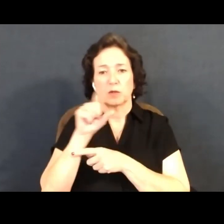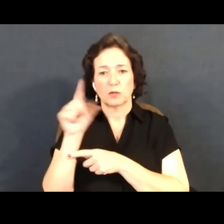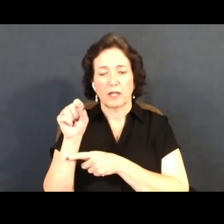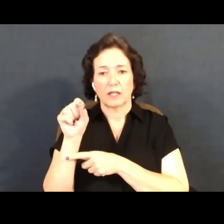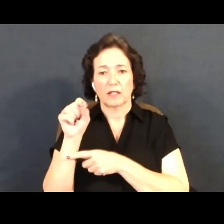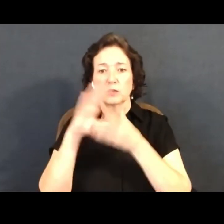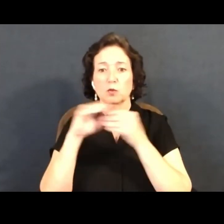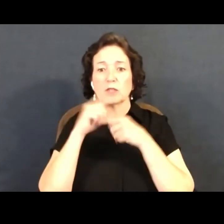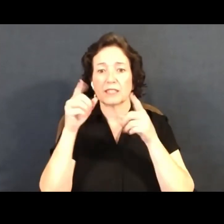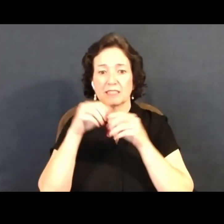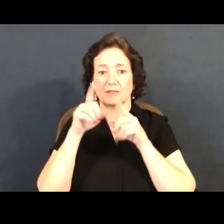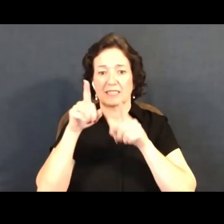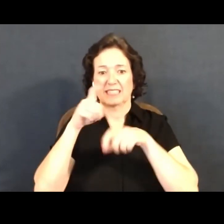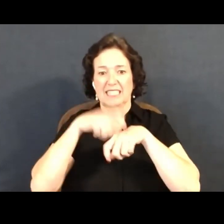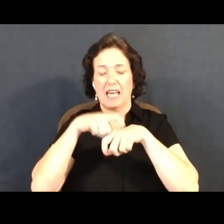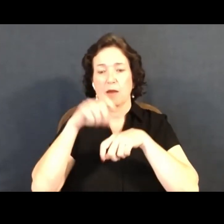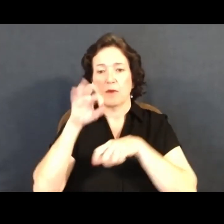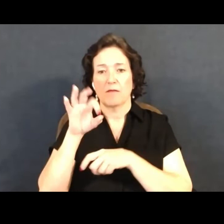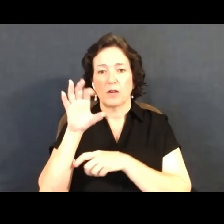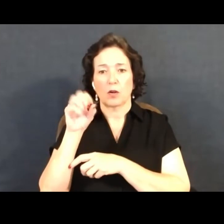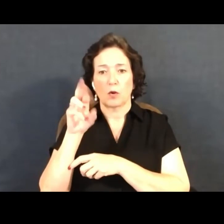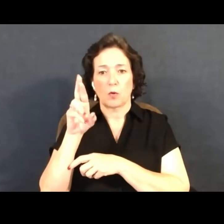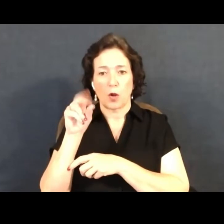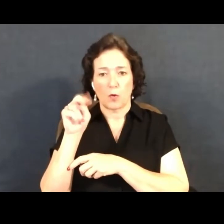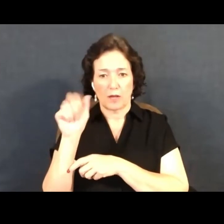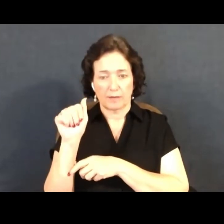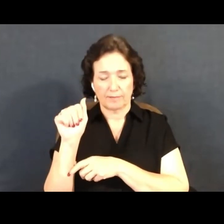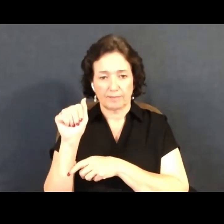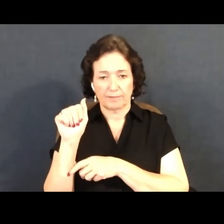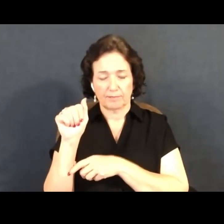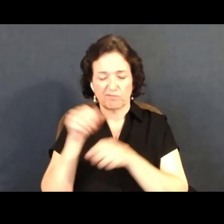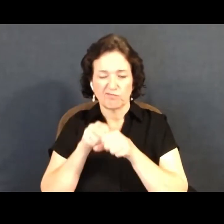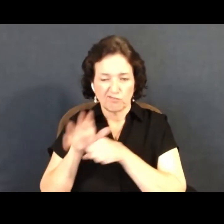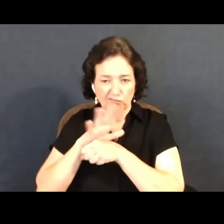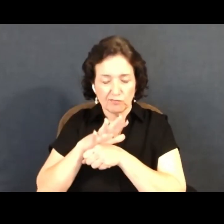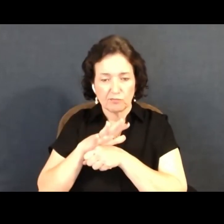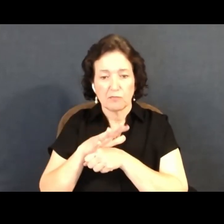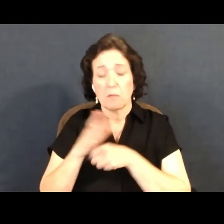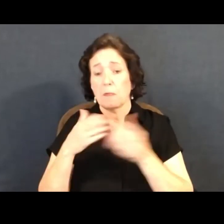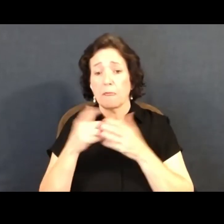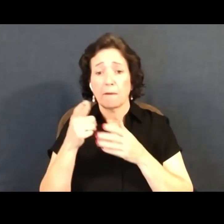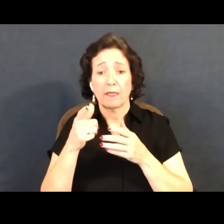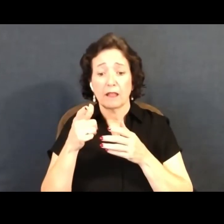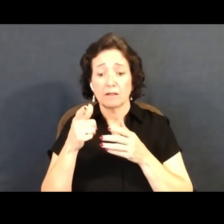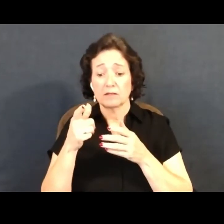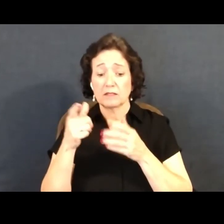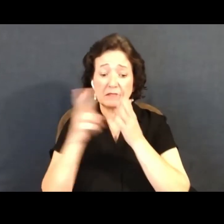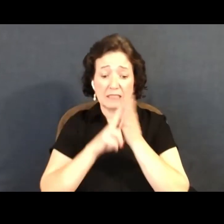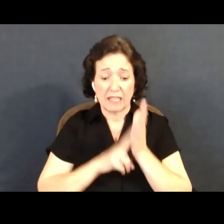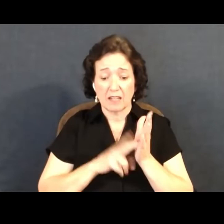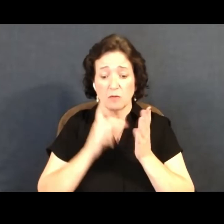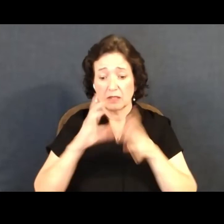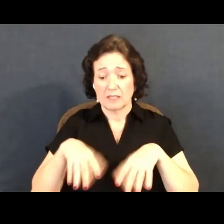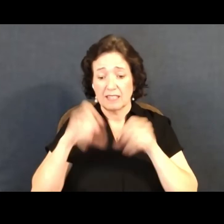Storytelling in the Time of Corona. Whether you've been able to sign on to partake of every course of